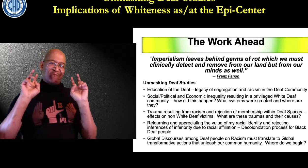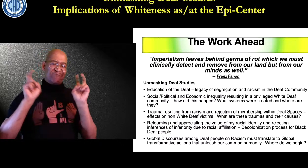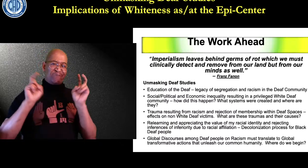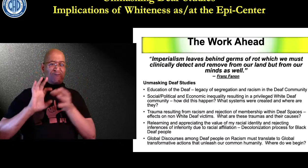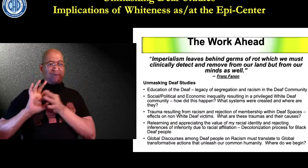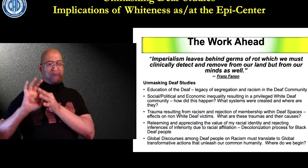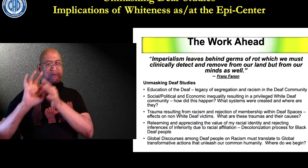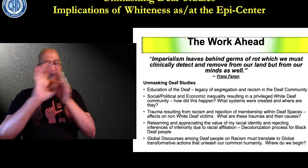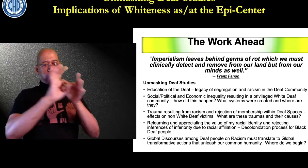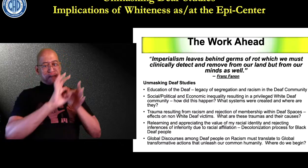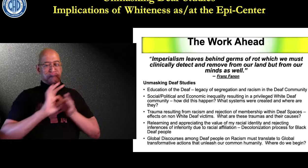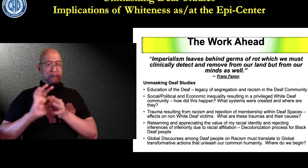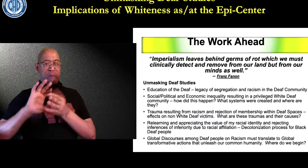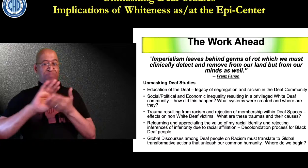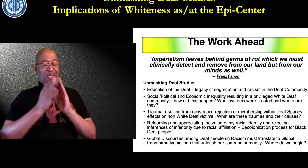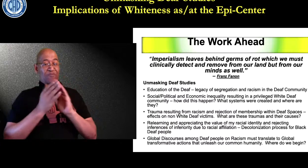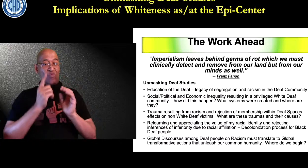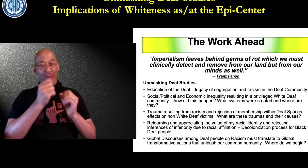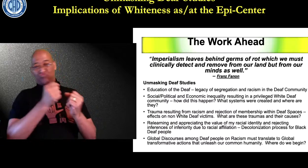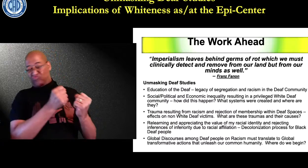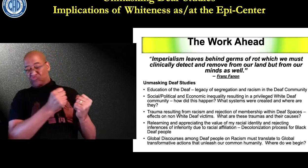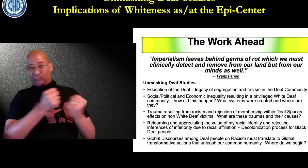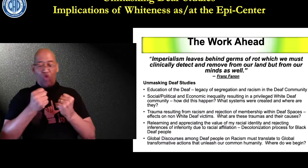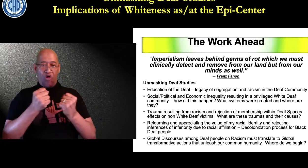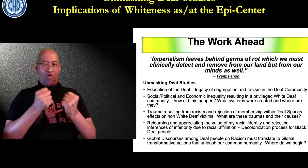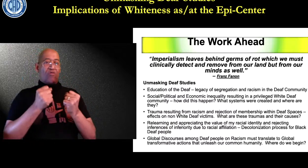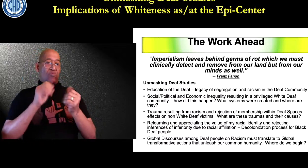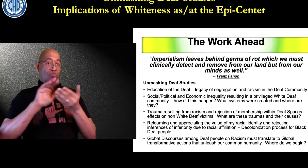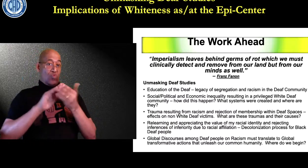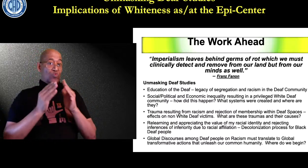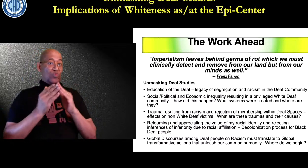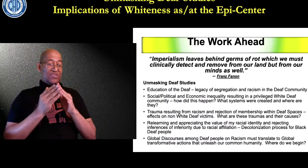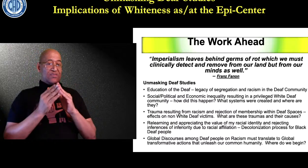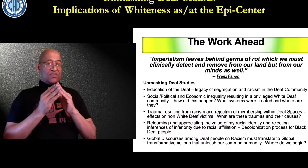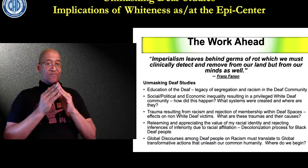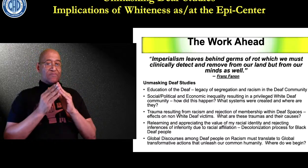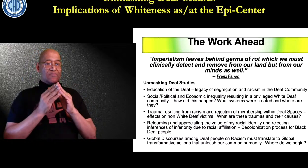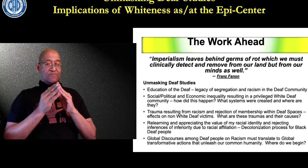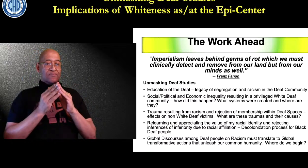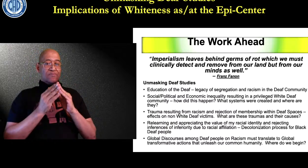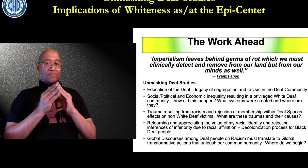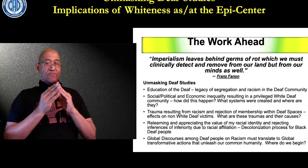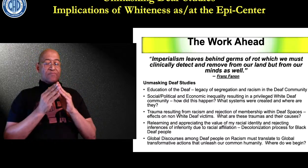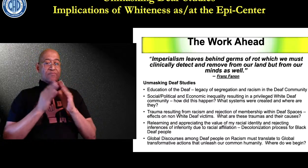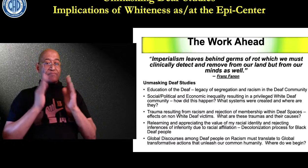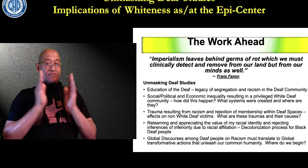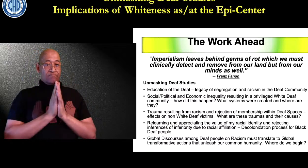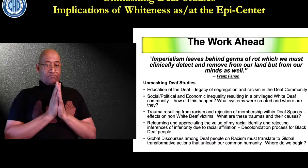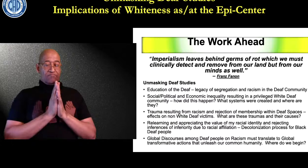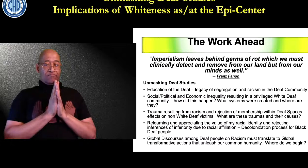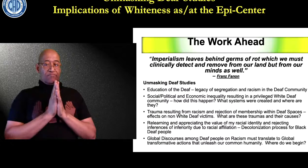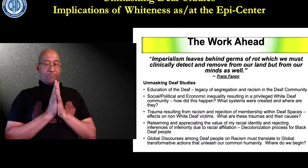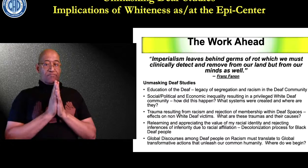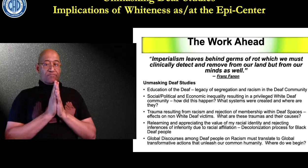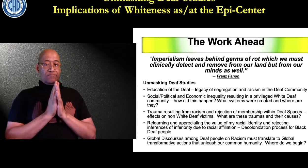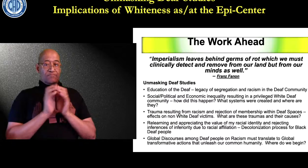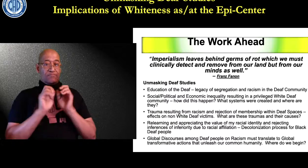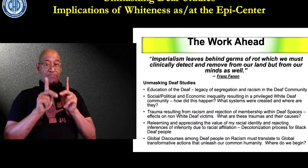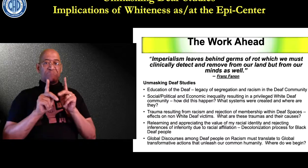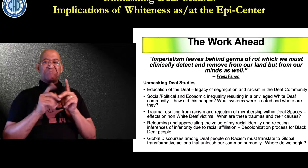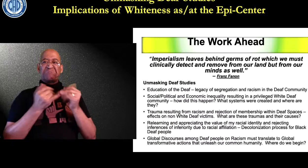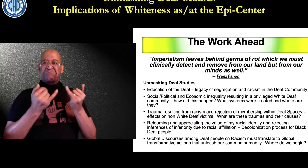protecting the deaf community, blocking the deaf community, it should be unity in this community. That's what it needs to be.